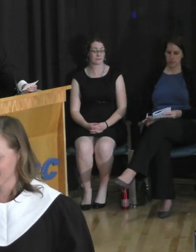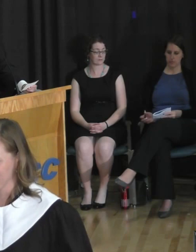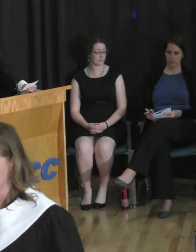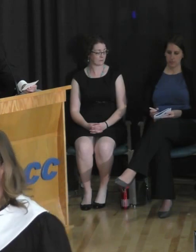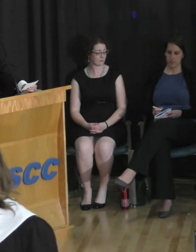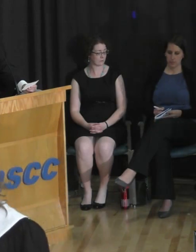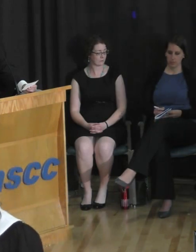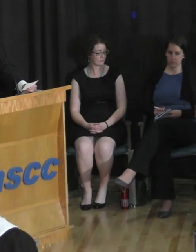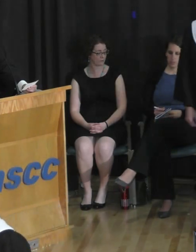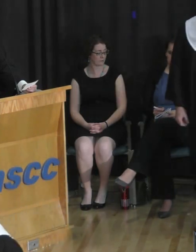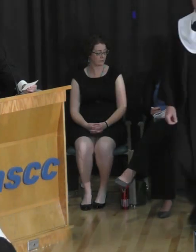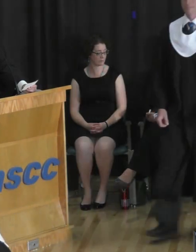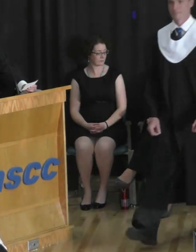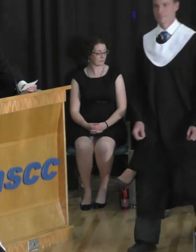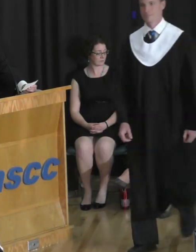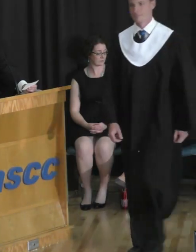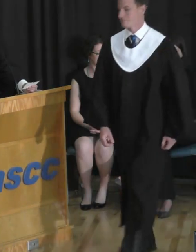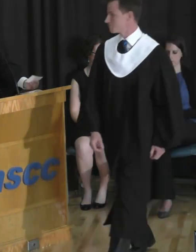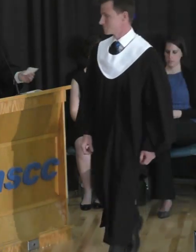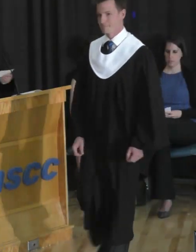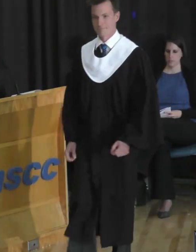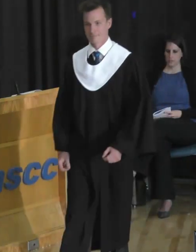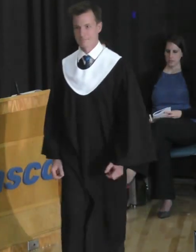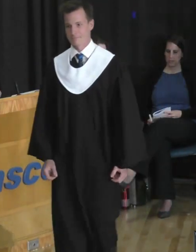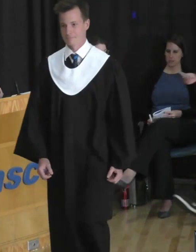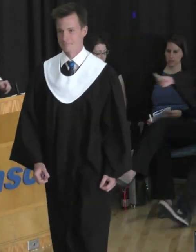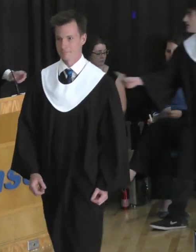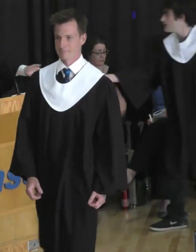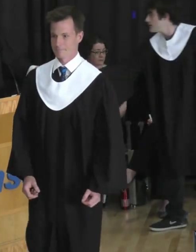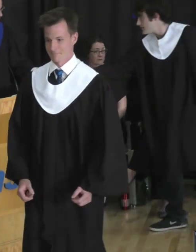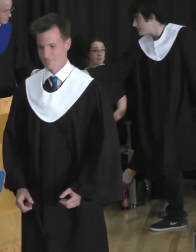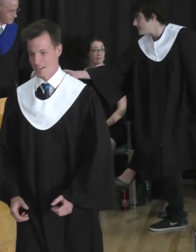Aaron Ashcroft Staples, honors.